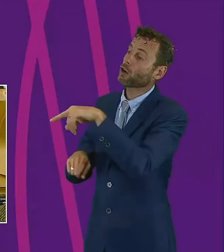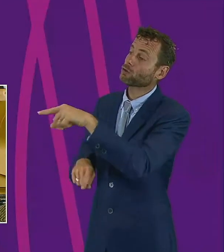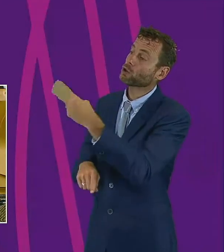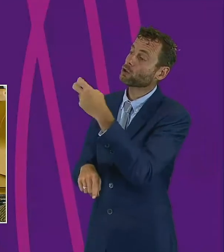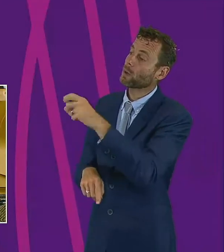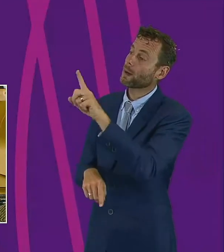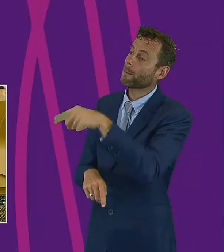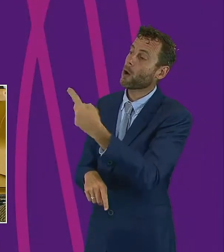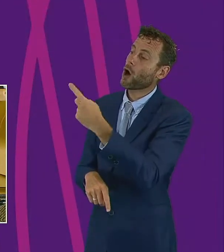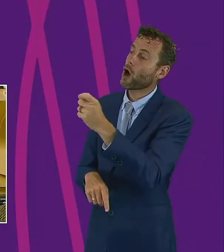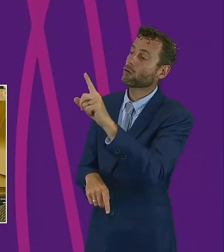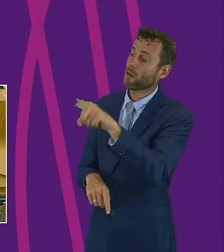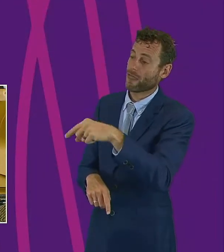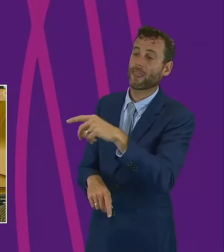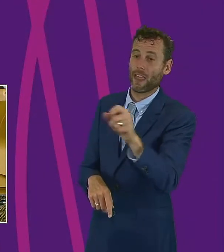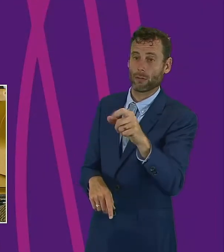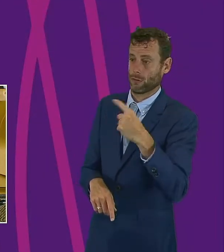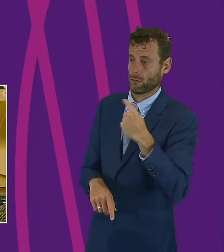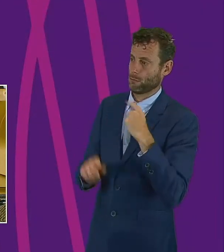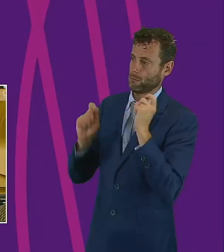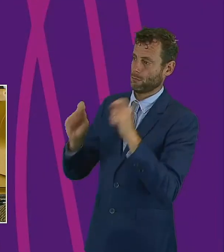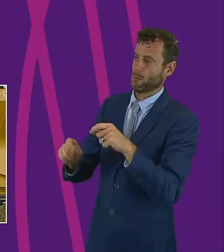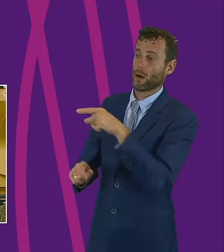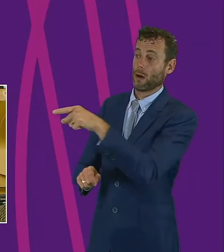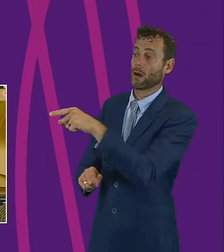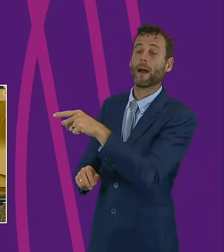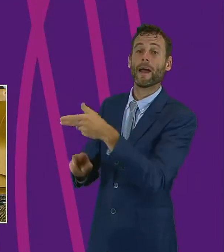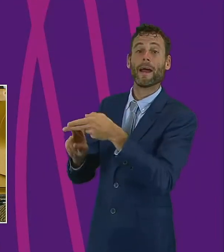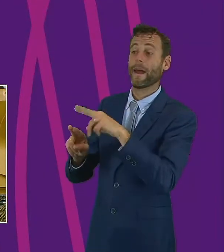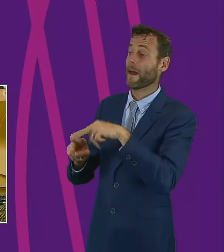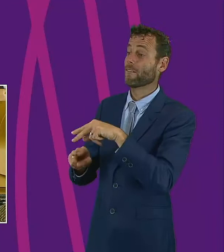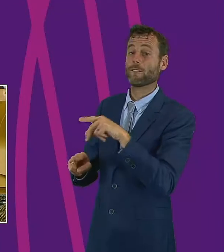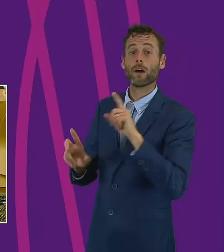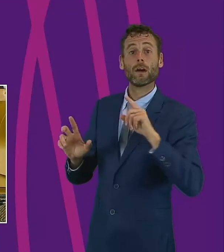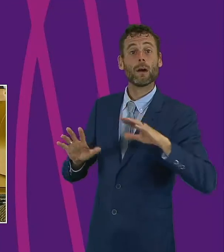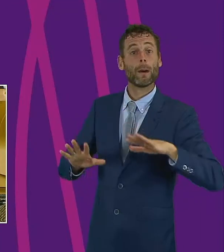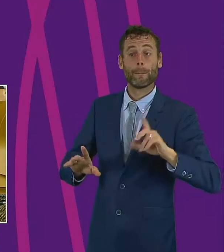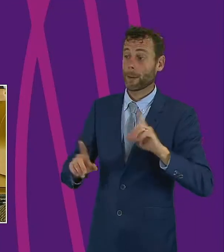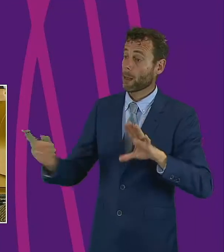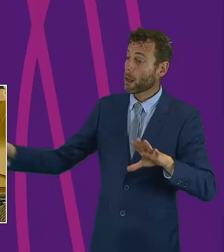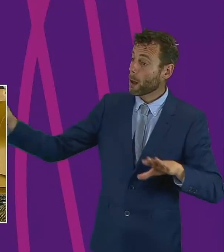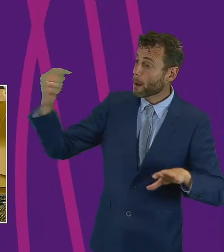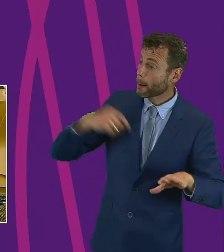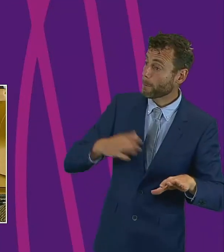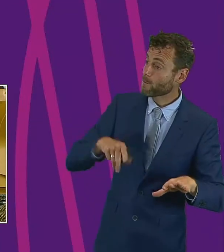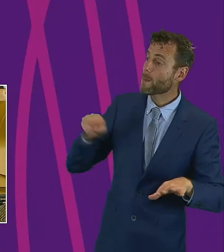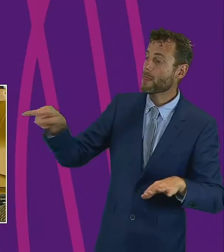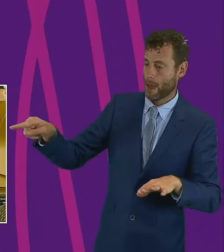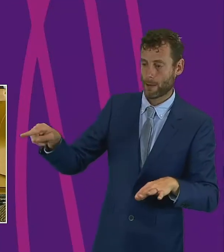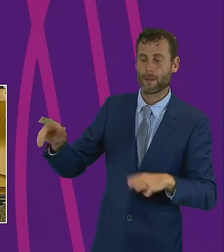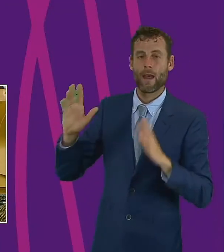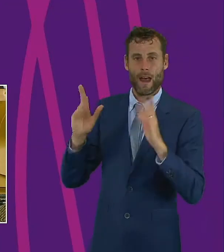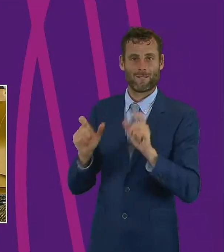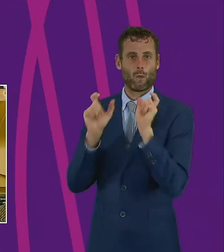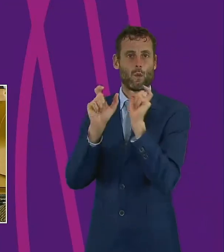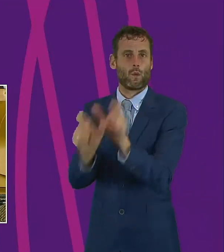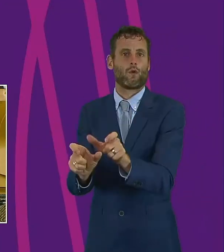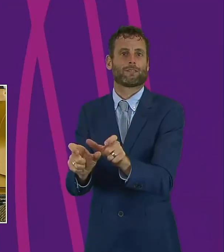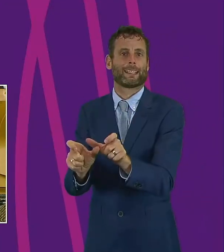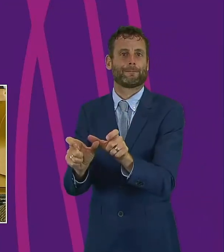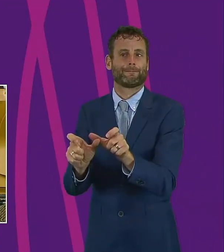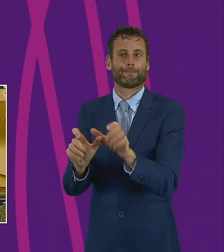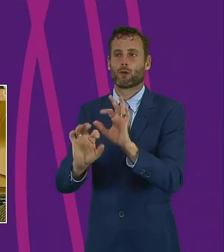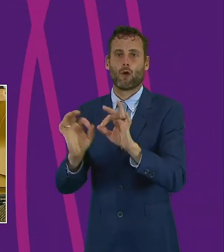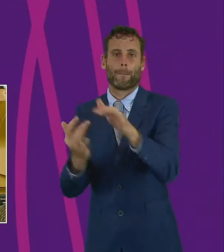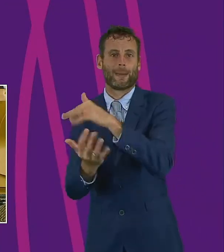and we've undertaken to do a midweek review on Sunday, we will want to see that figure coming down. It is coming down. We want to see it continue to